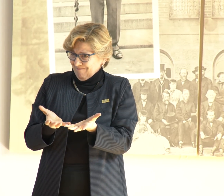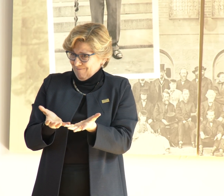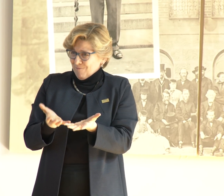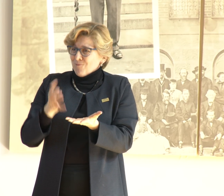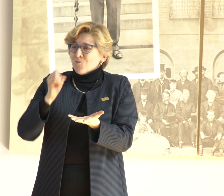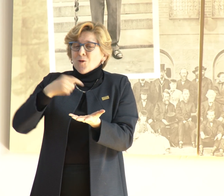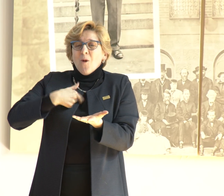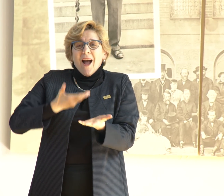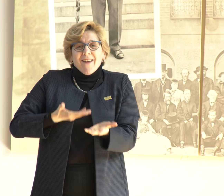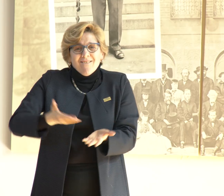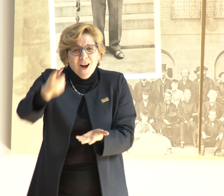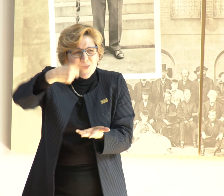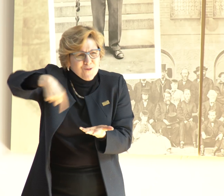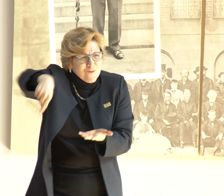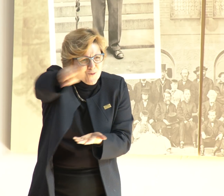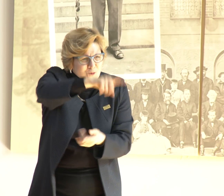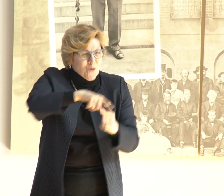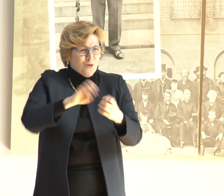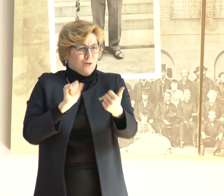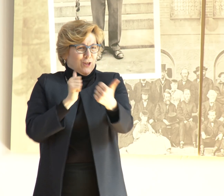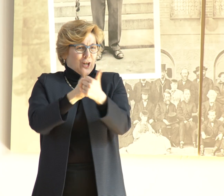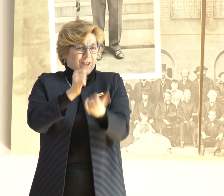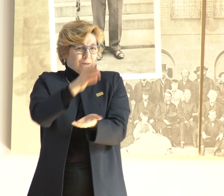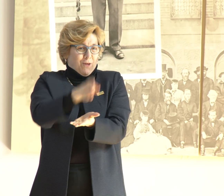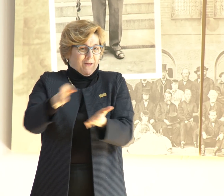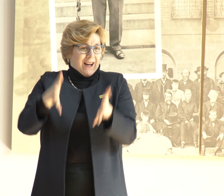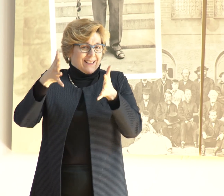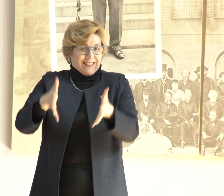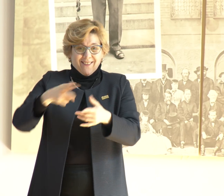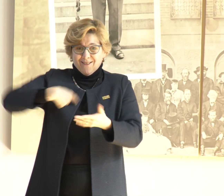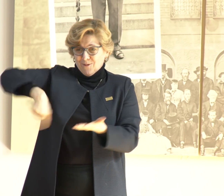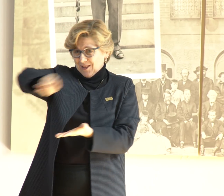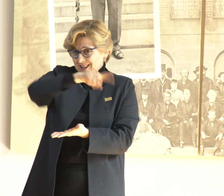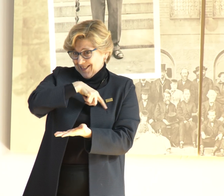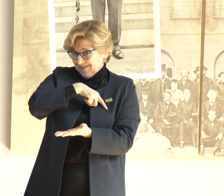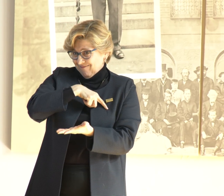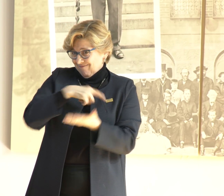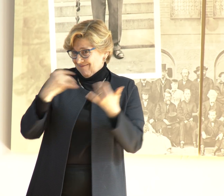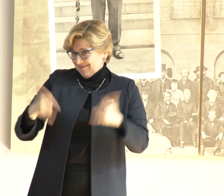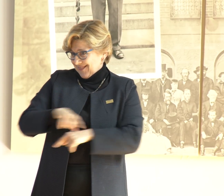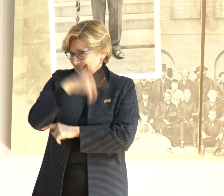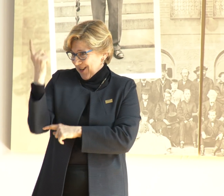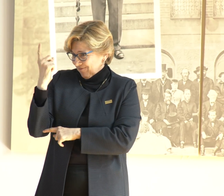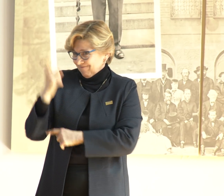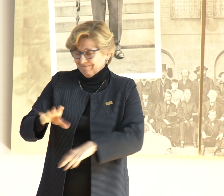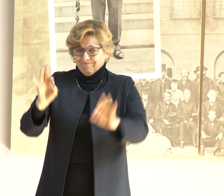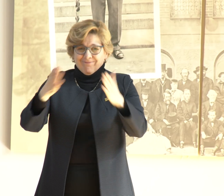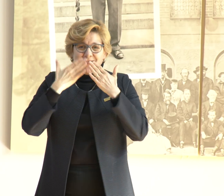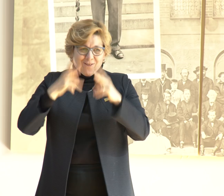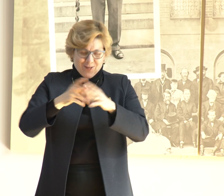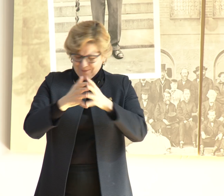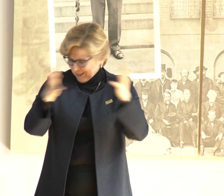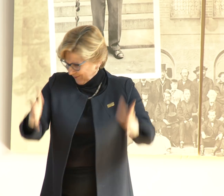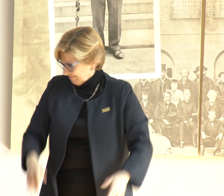rich community here at Gallaudet, and I invite you to take on Bernard Bragg's